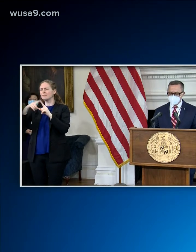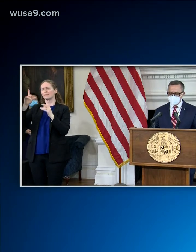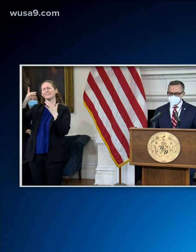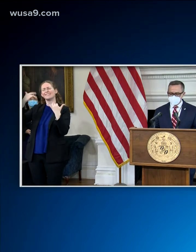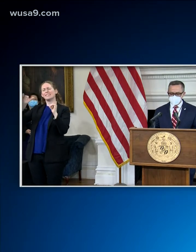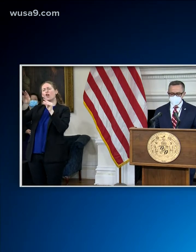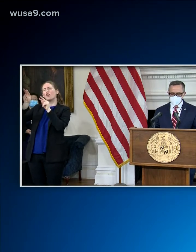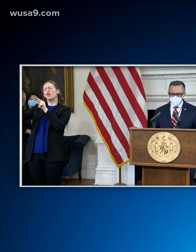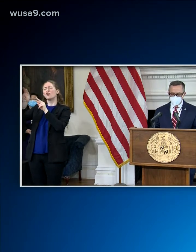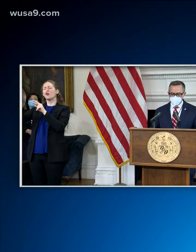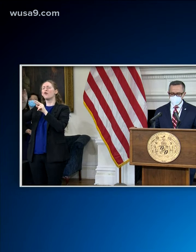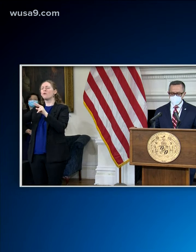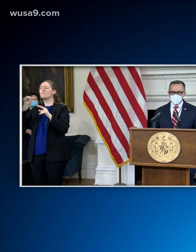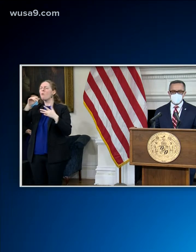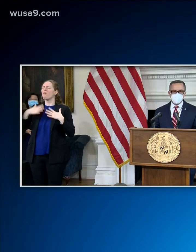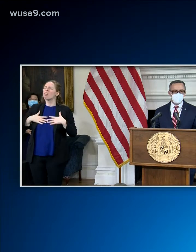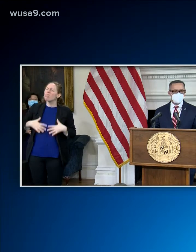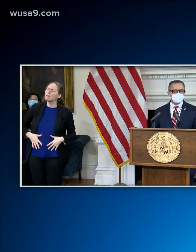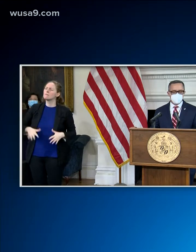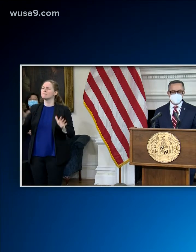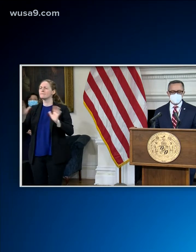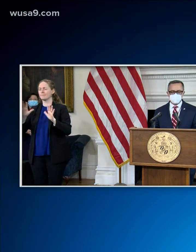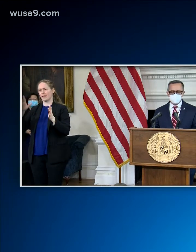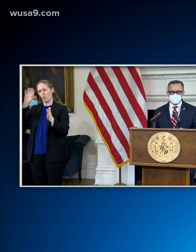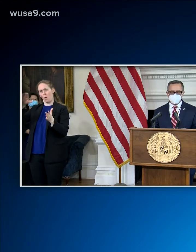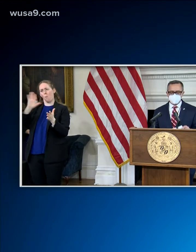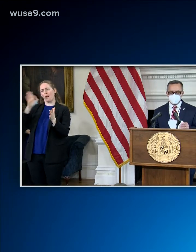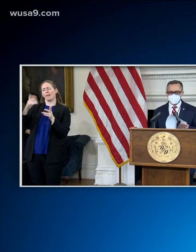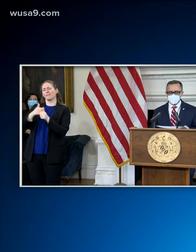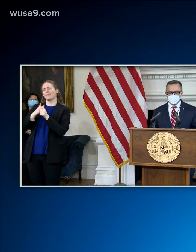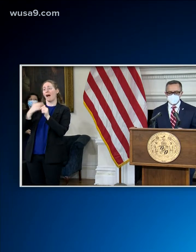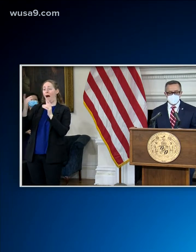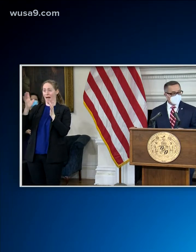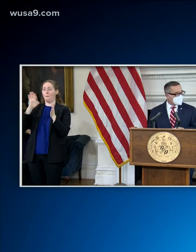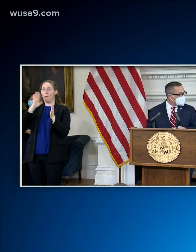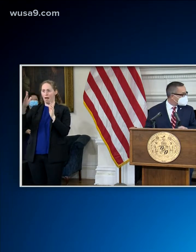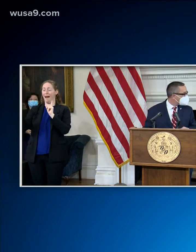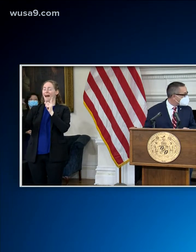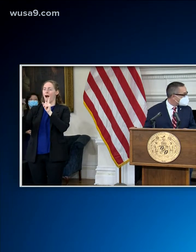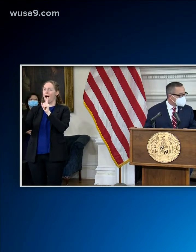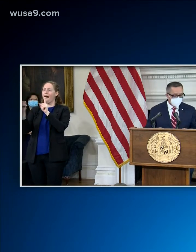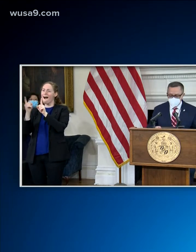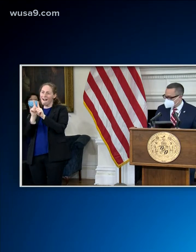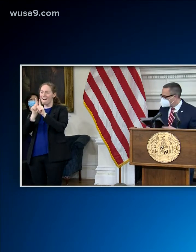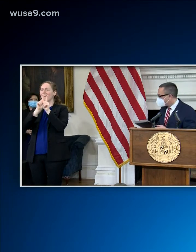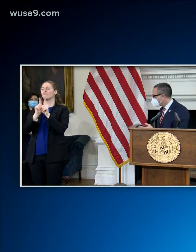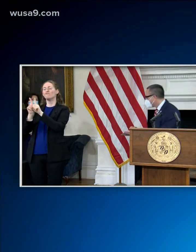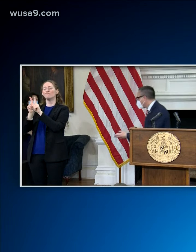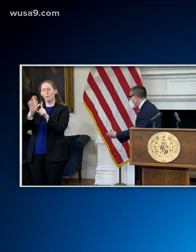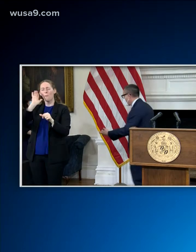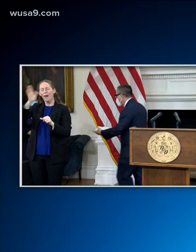as we will realize that new normal we are all working so hard to achieve. Governor, thank you.